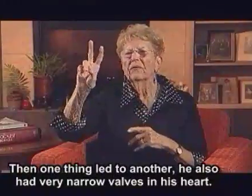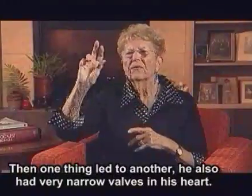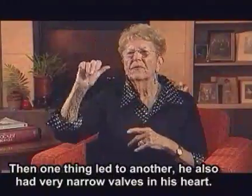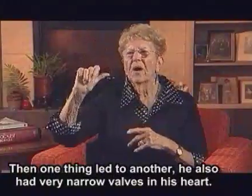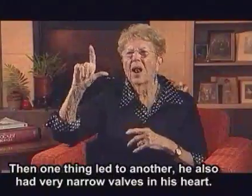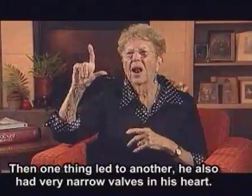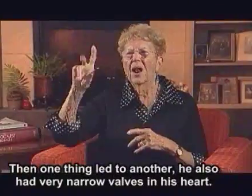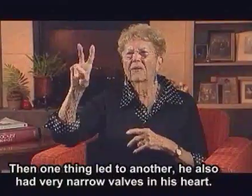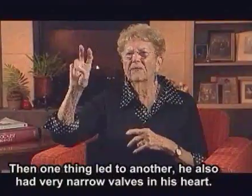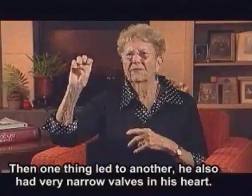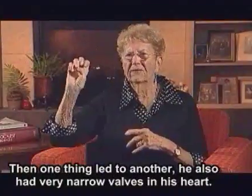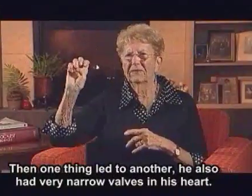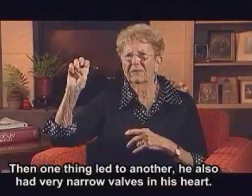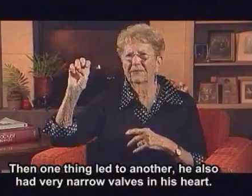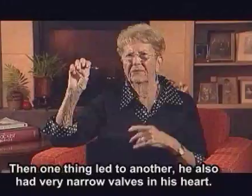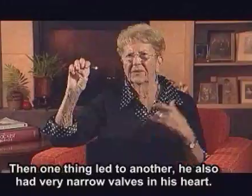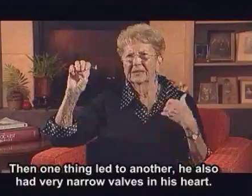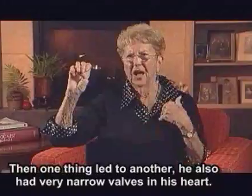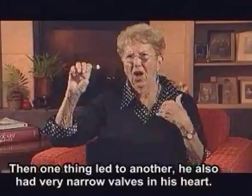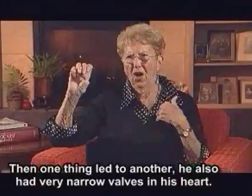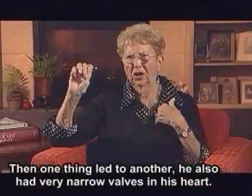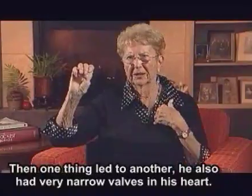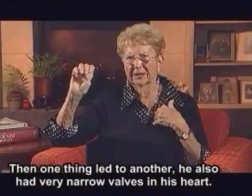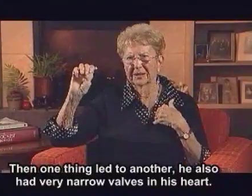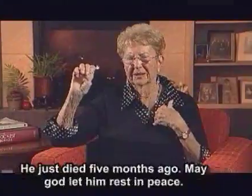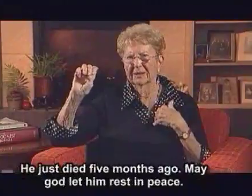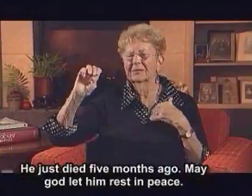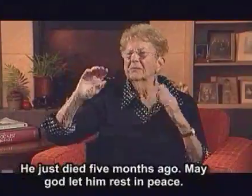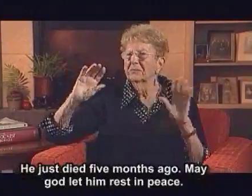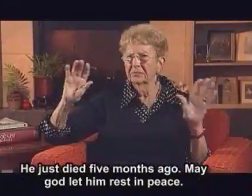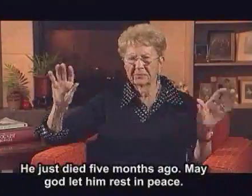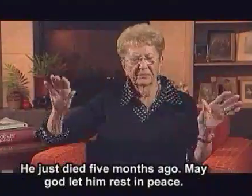He also had very narrow valves in his heart.